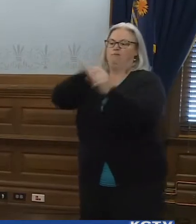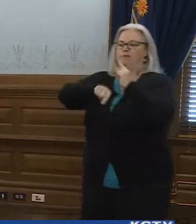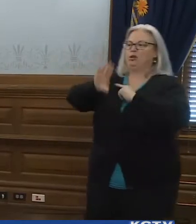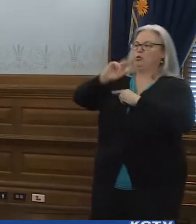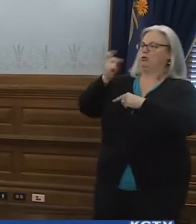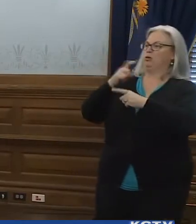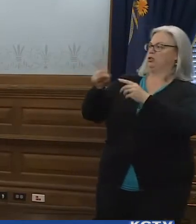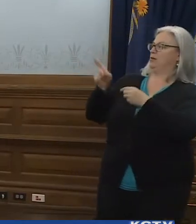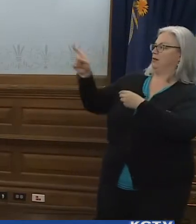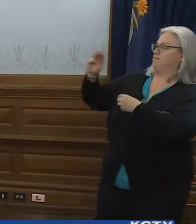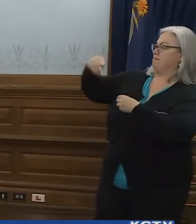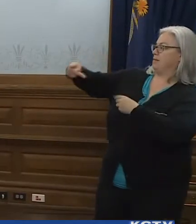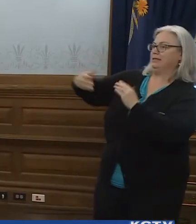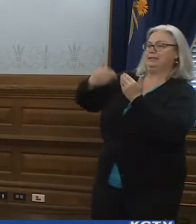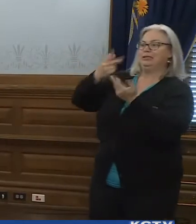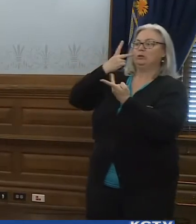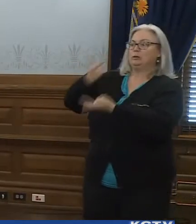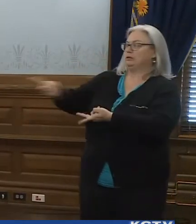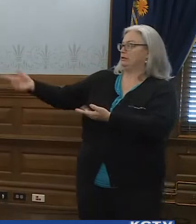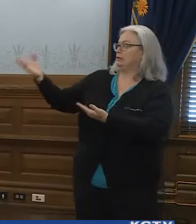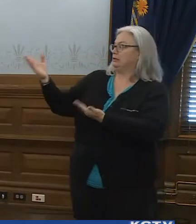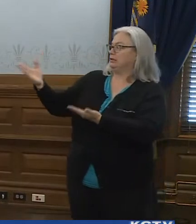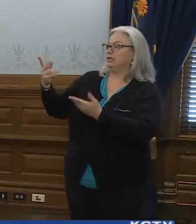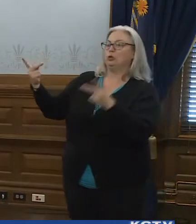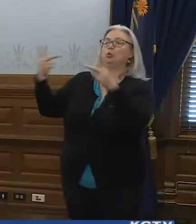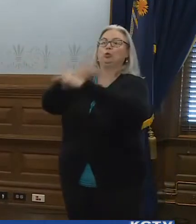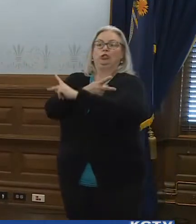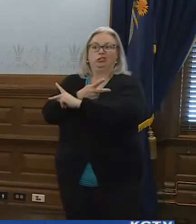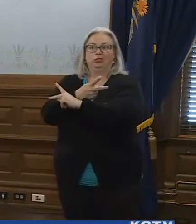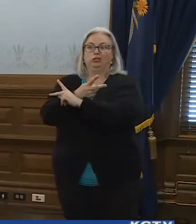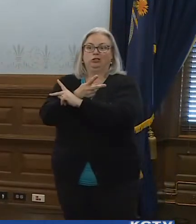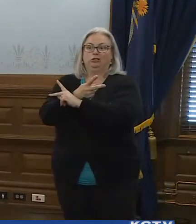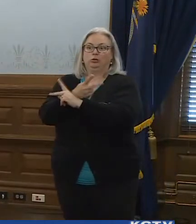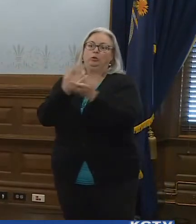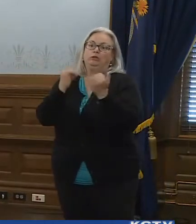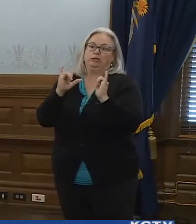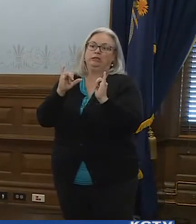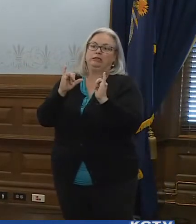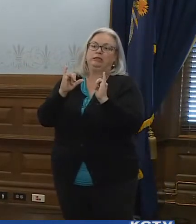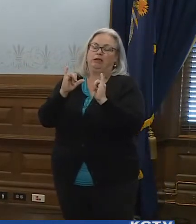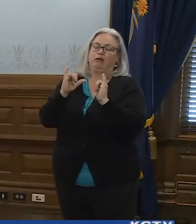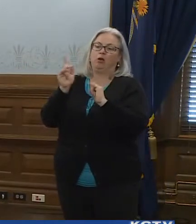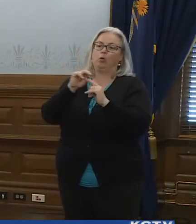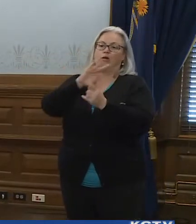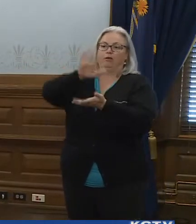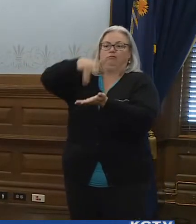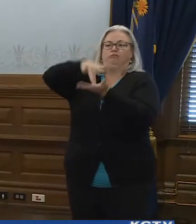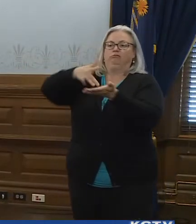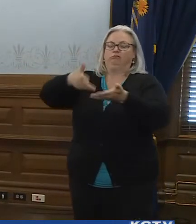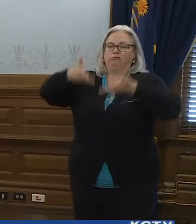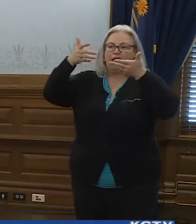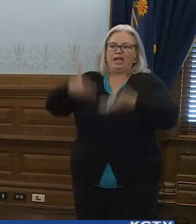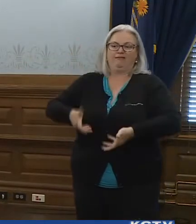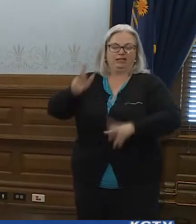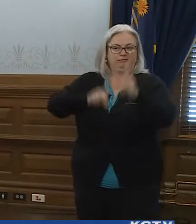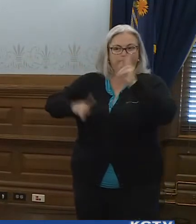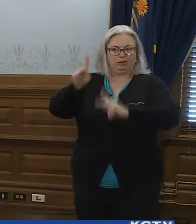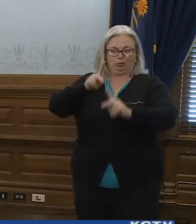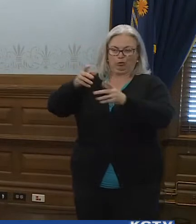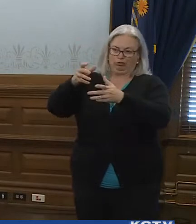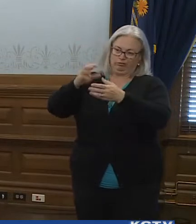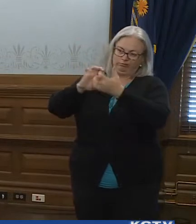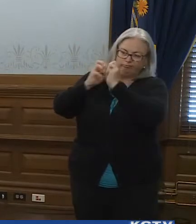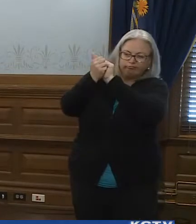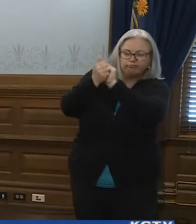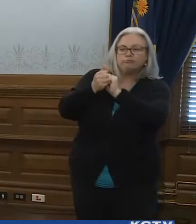about here, it's easy to see the worst ones still remain the population centers and then those three